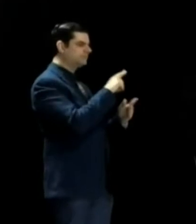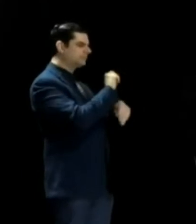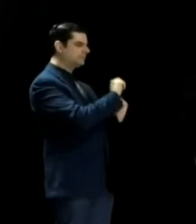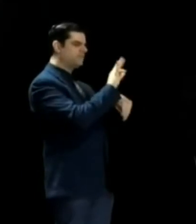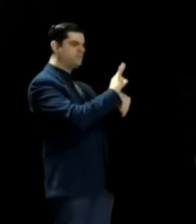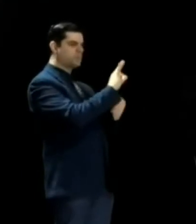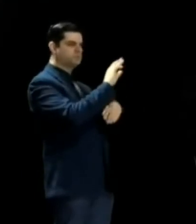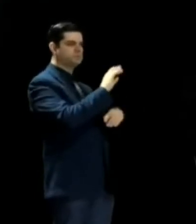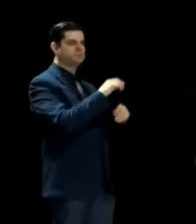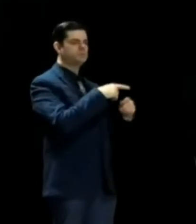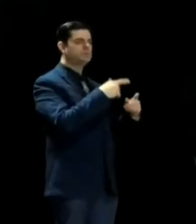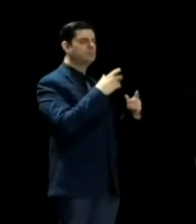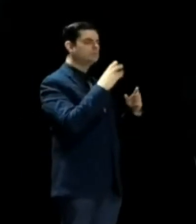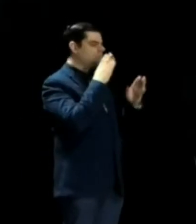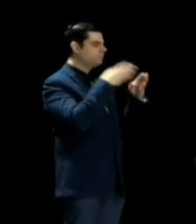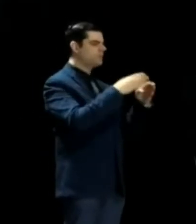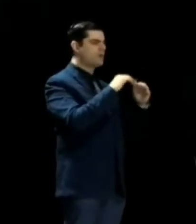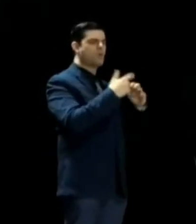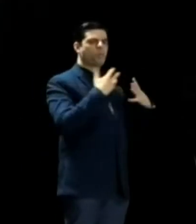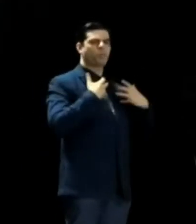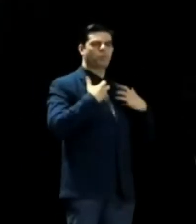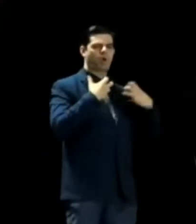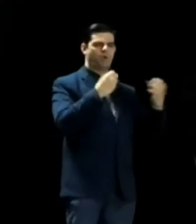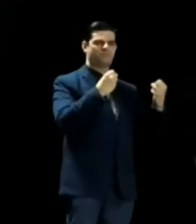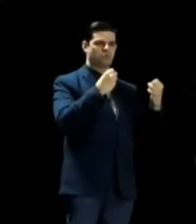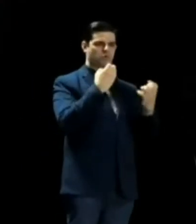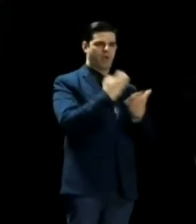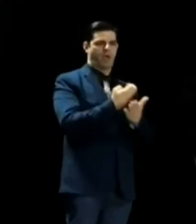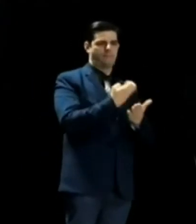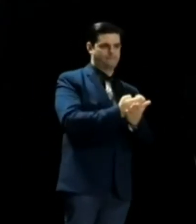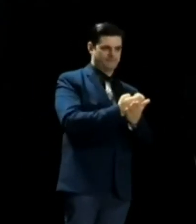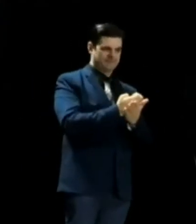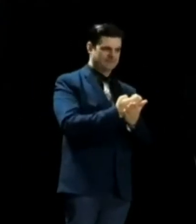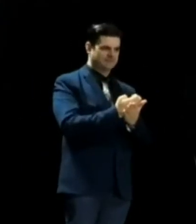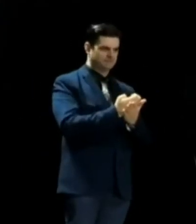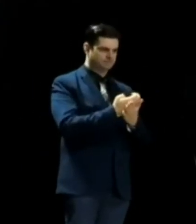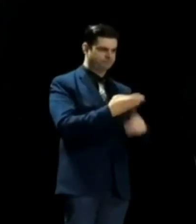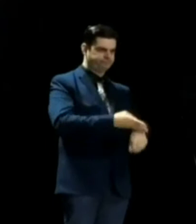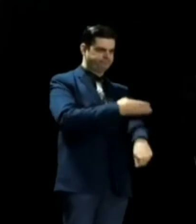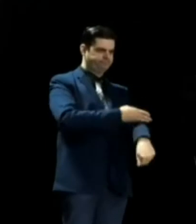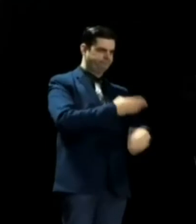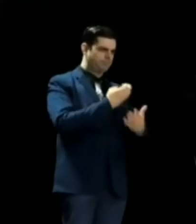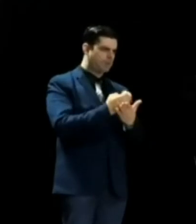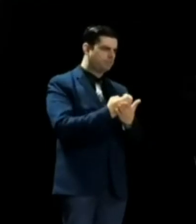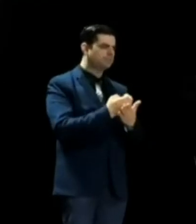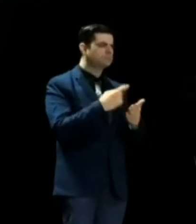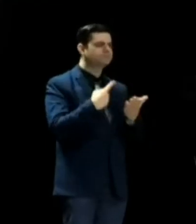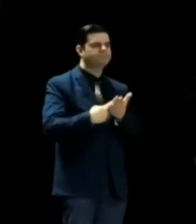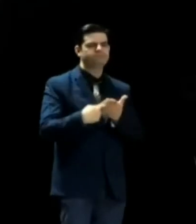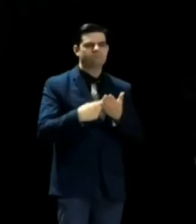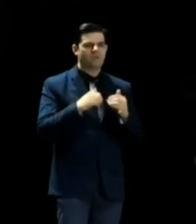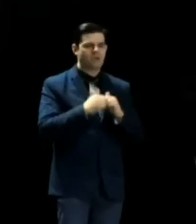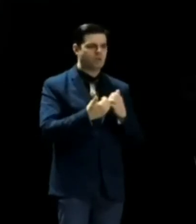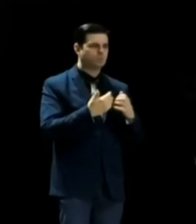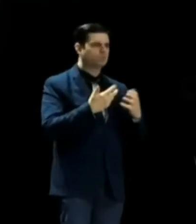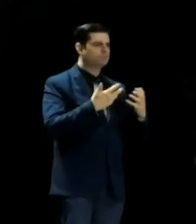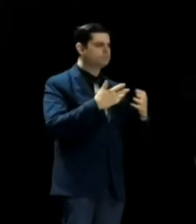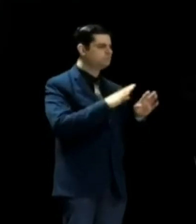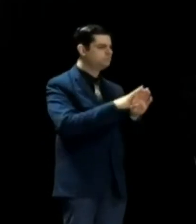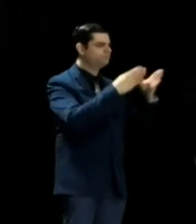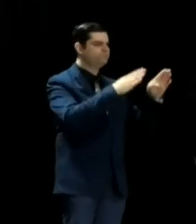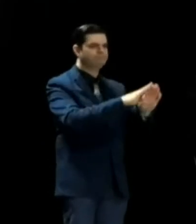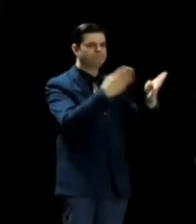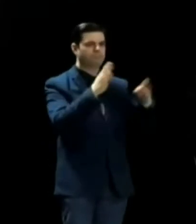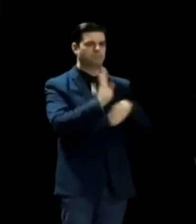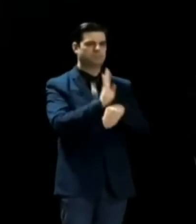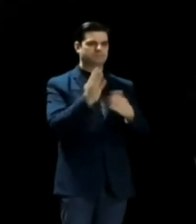recovery. What we're talking about is coordinating a restart strategy. and when we restart certain